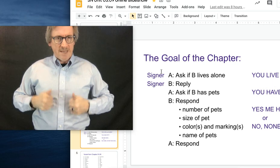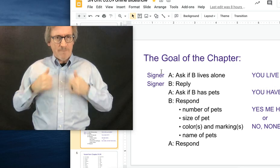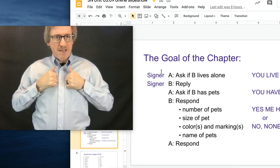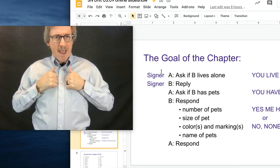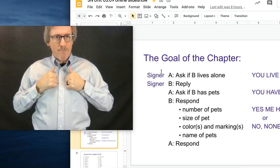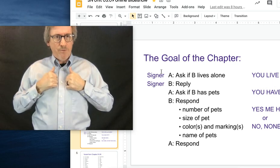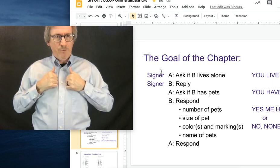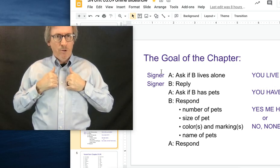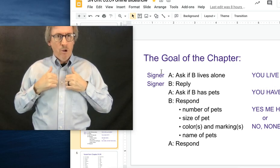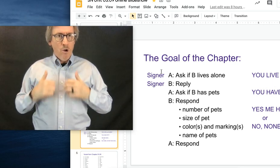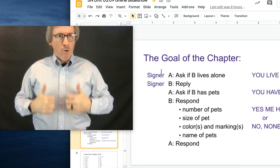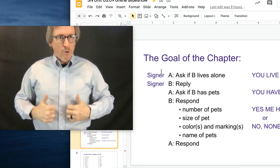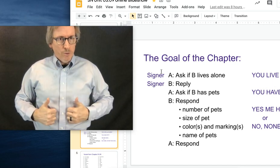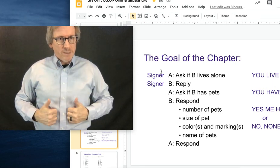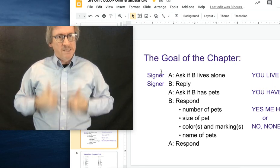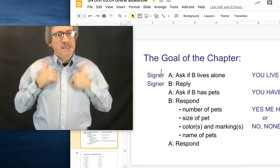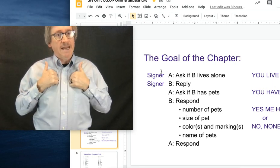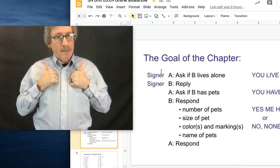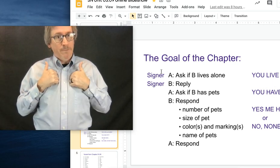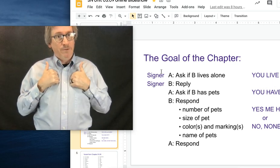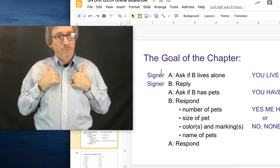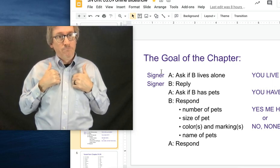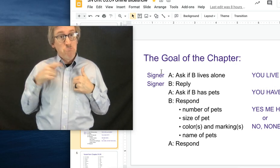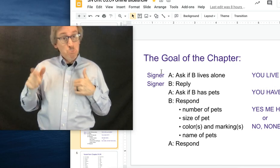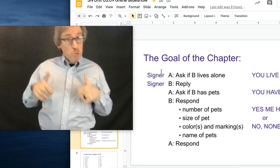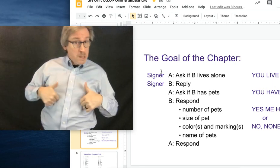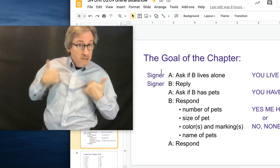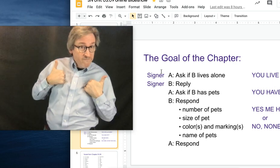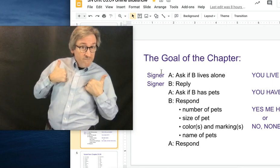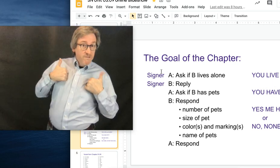either tap or you can slide it up.